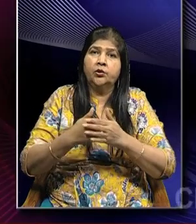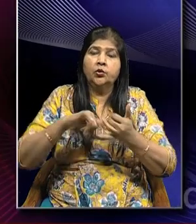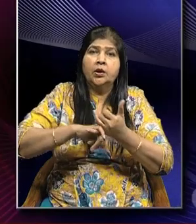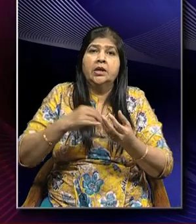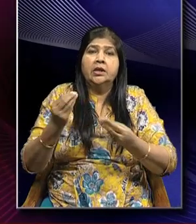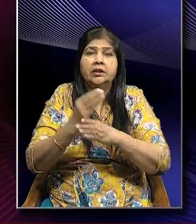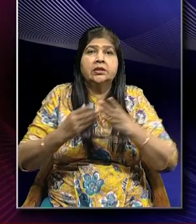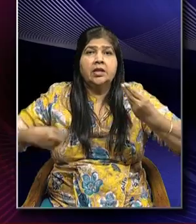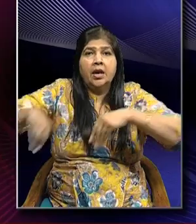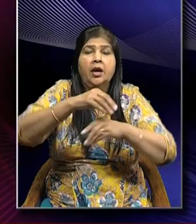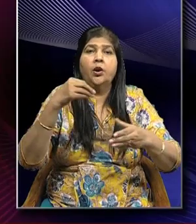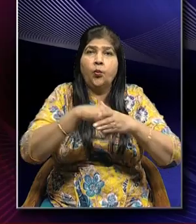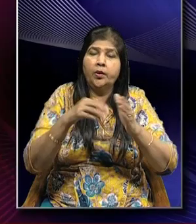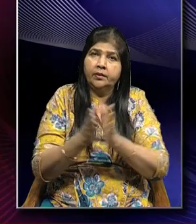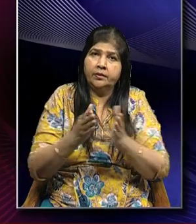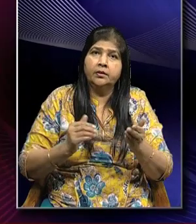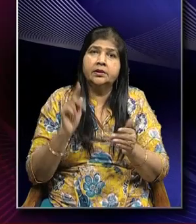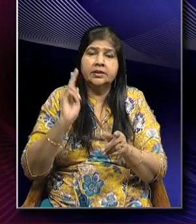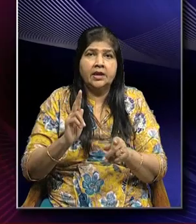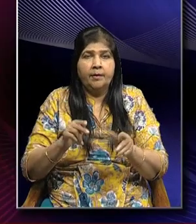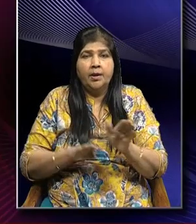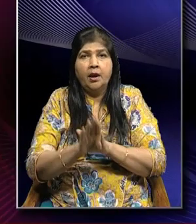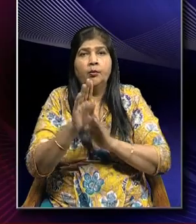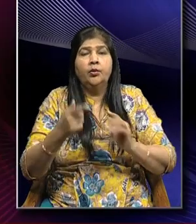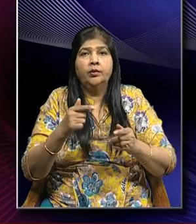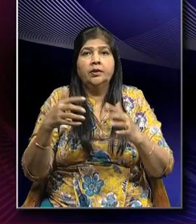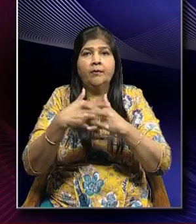shareholders, then only you should upload the same on the